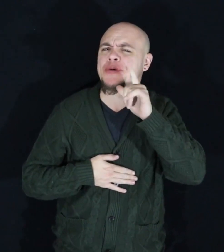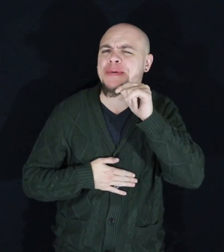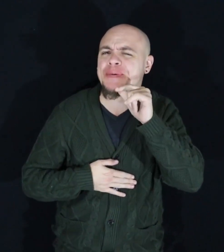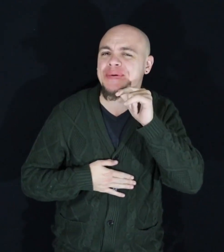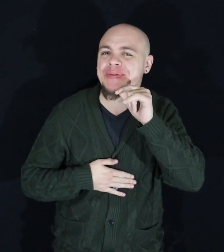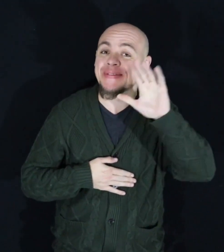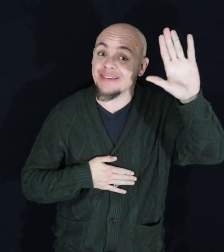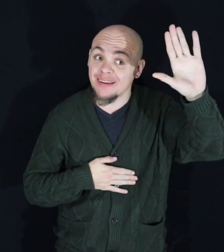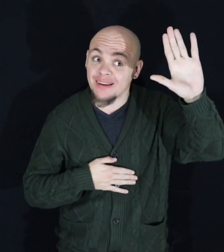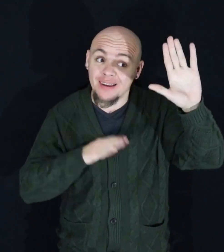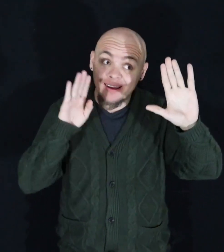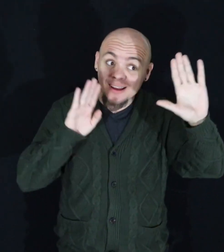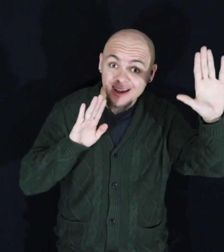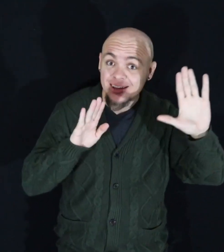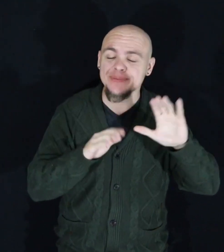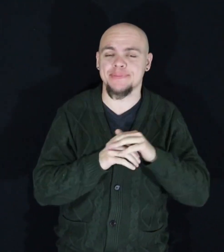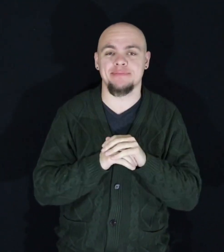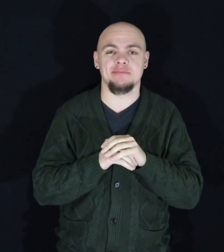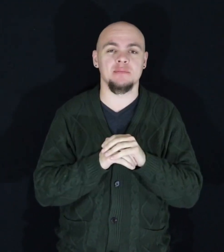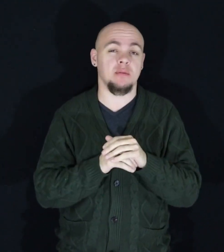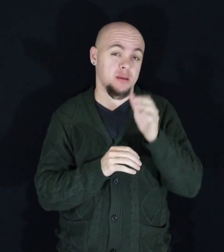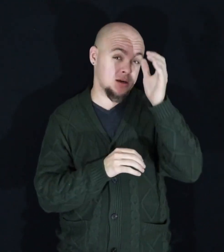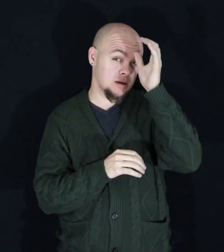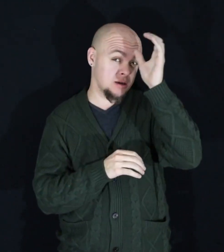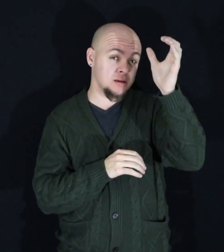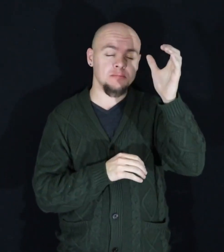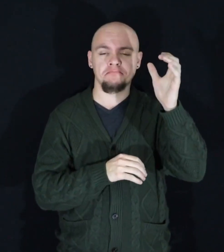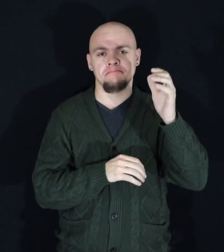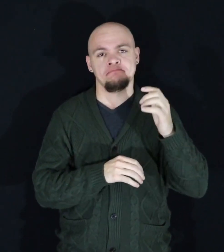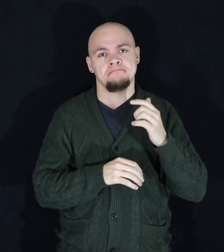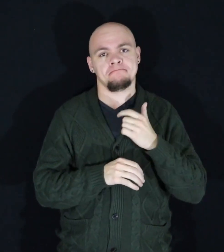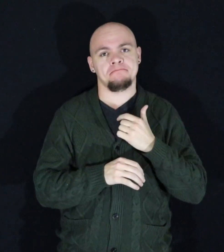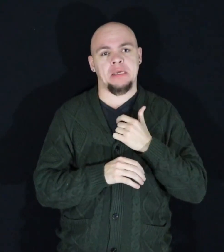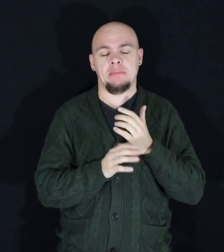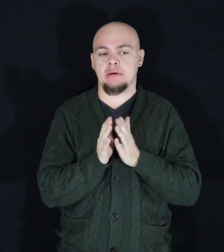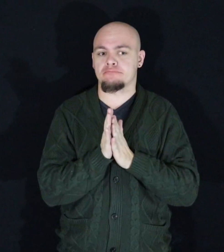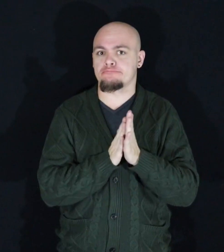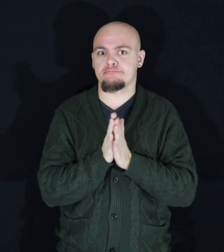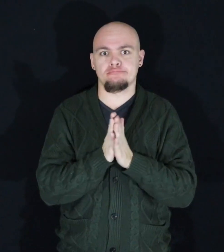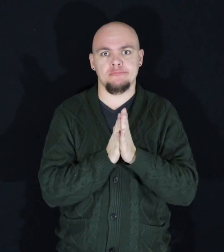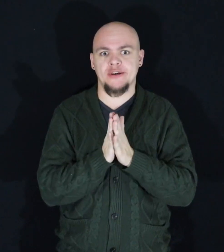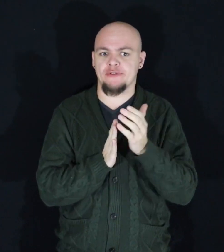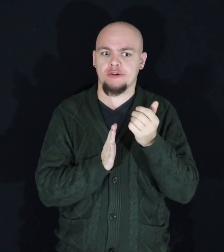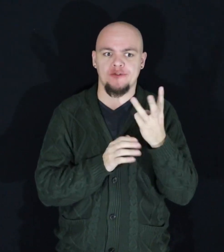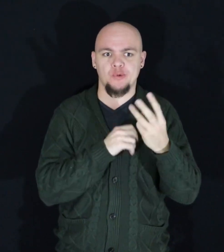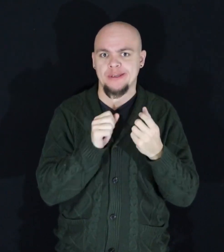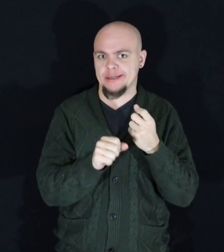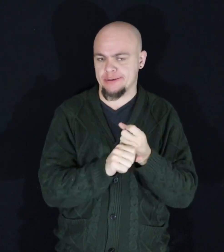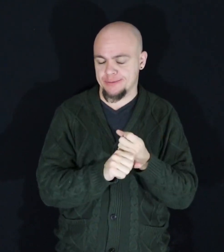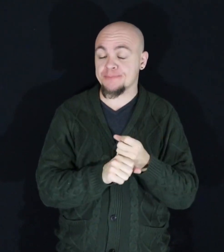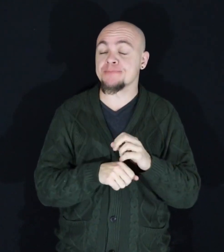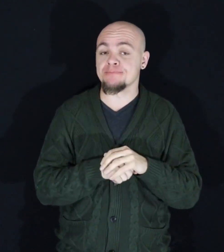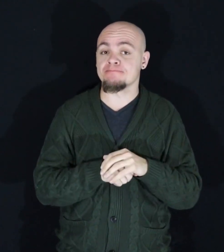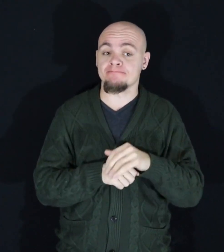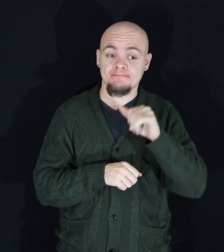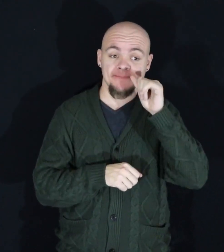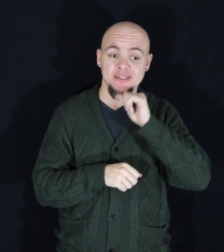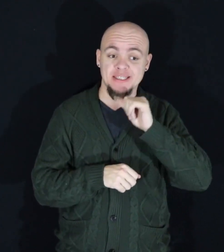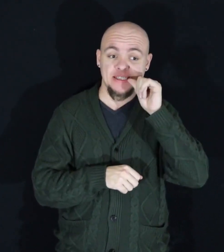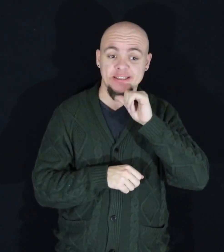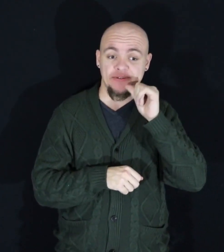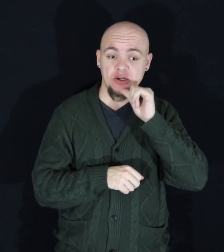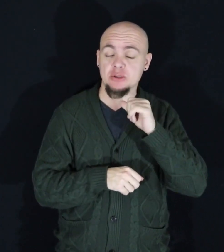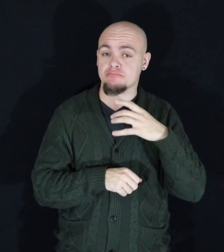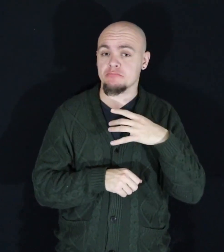Some hands. Well, I'm going to dive into a concept that has been a major driving force for my life over the past handful of years: elective suffering.